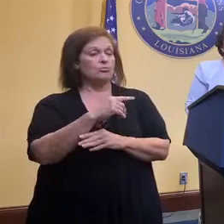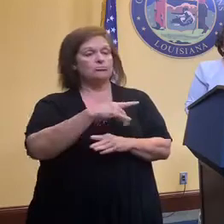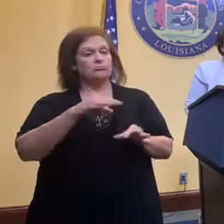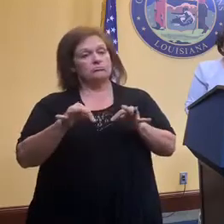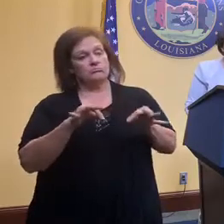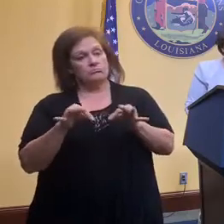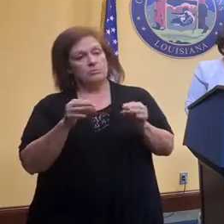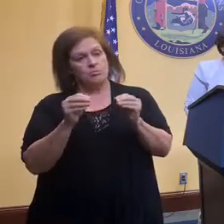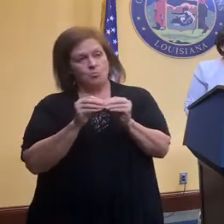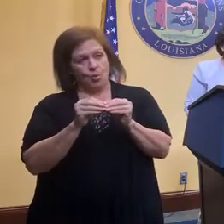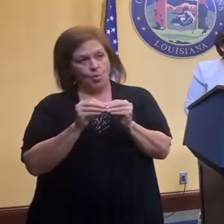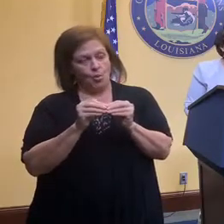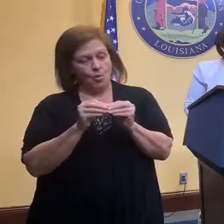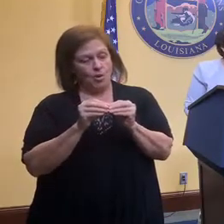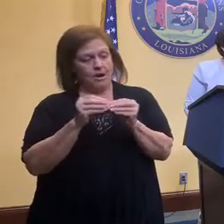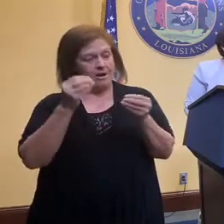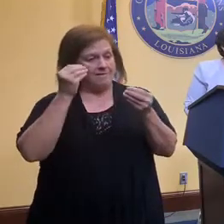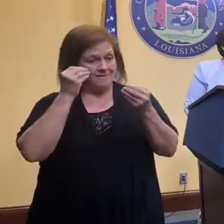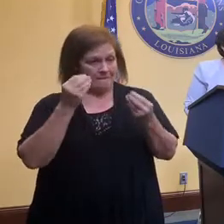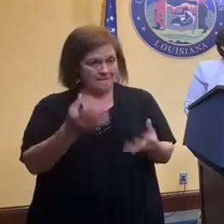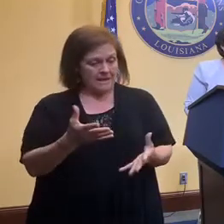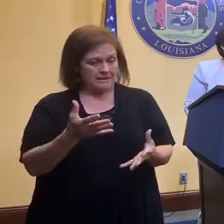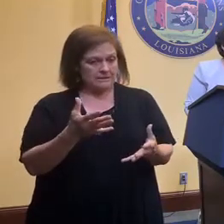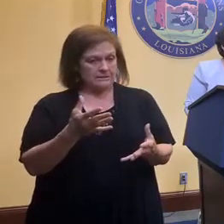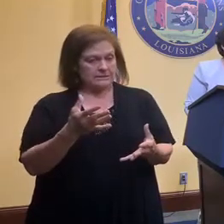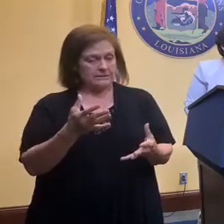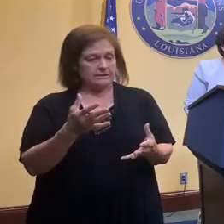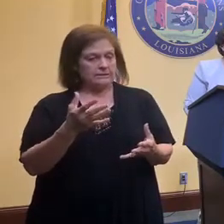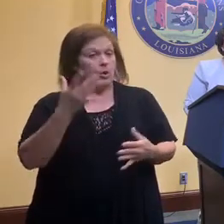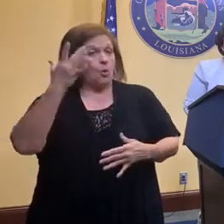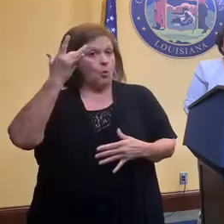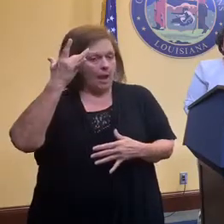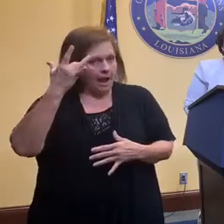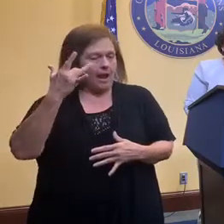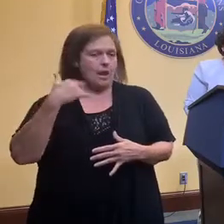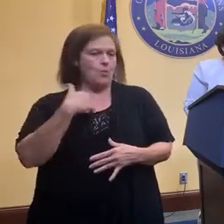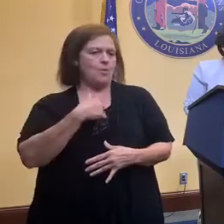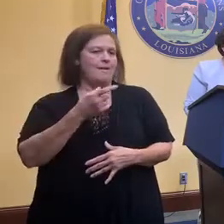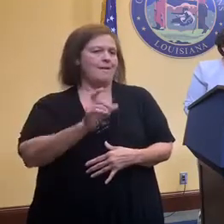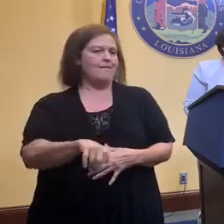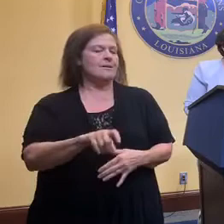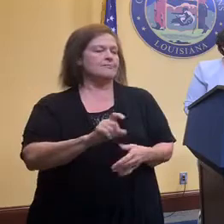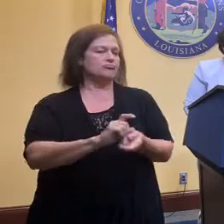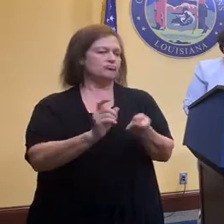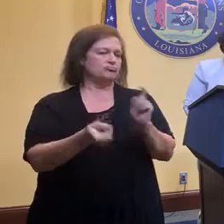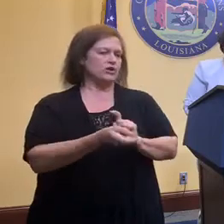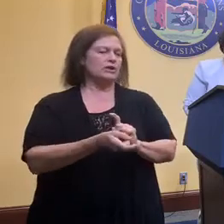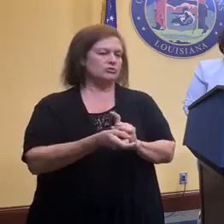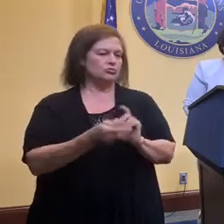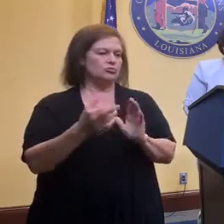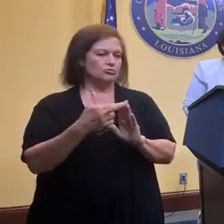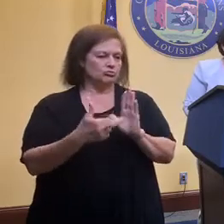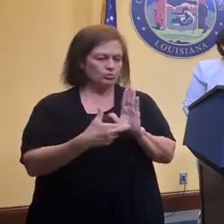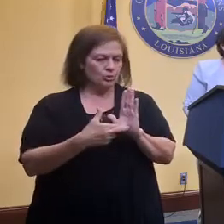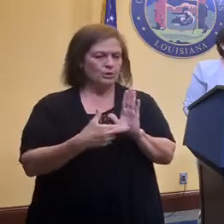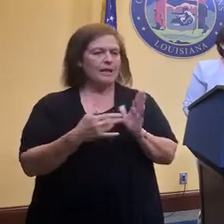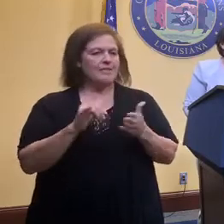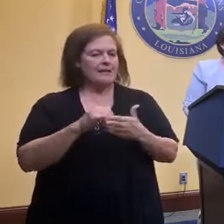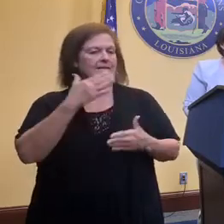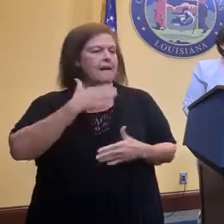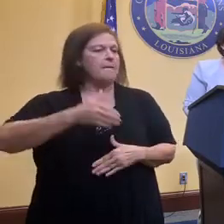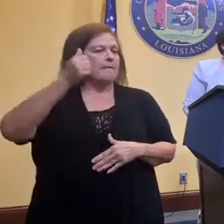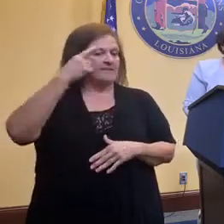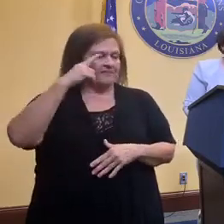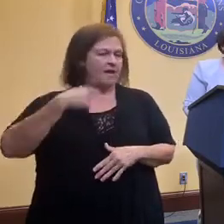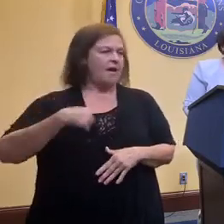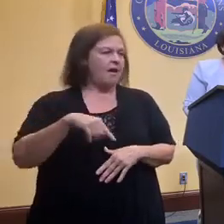little bit more information in regards to why these changes are necessary and are the best thing for